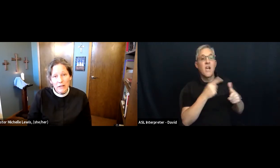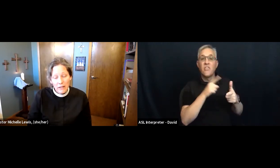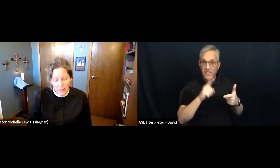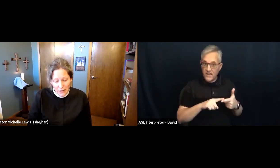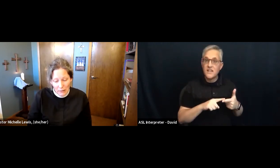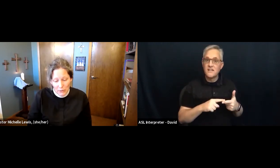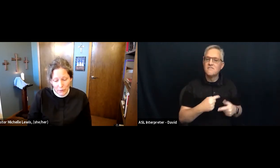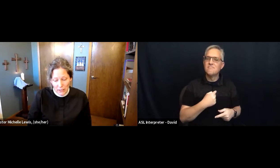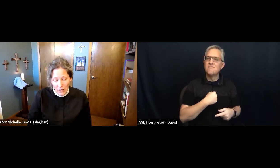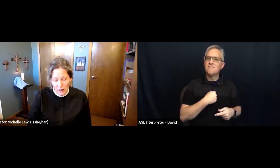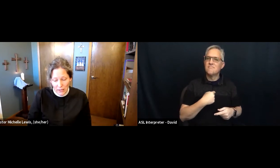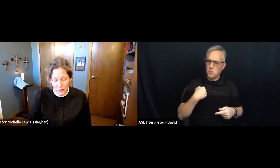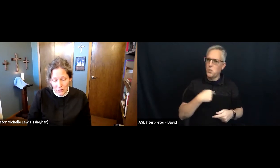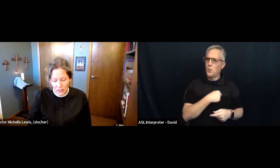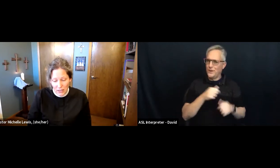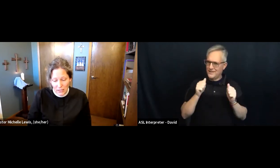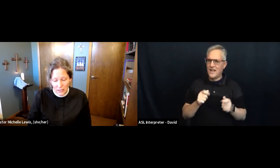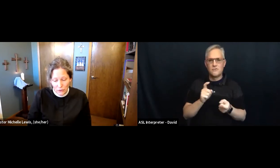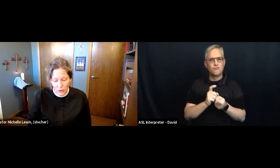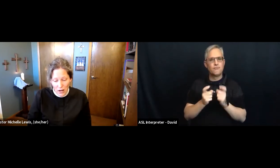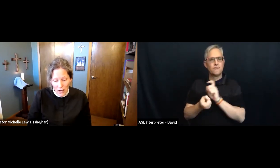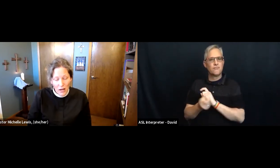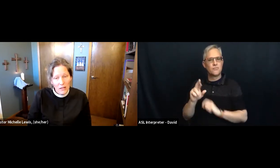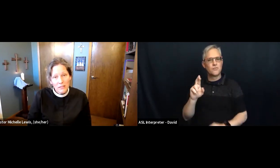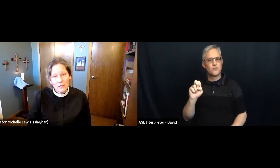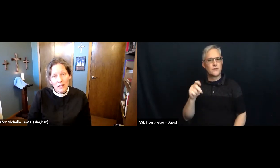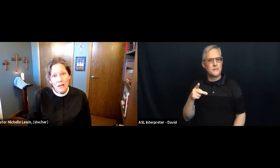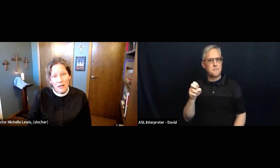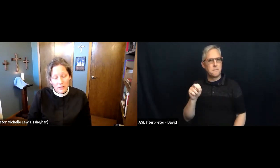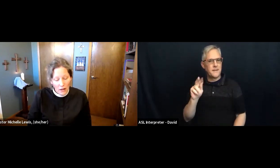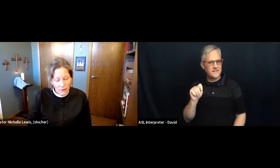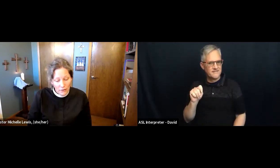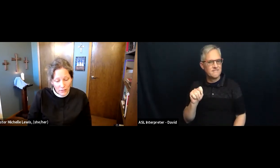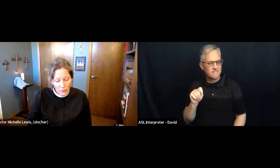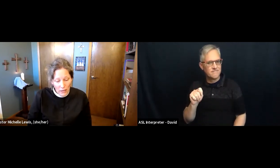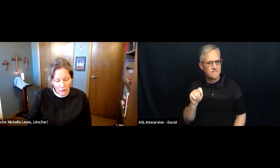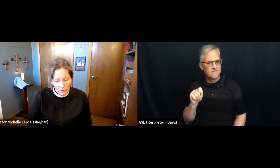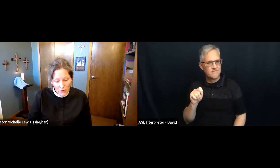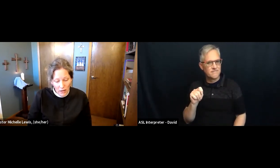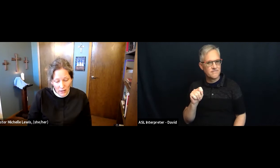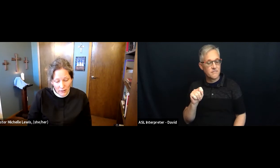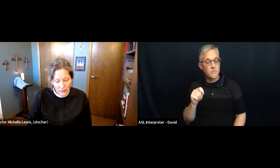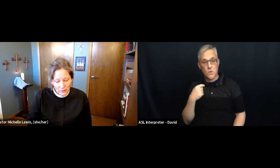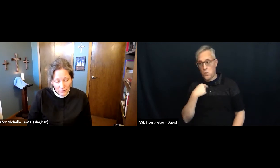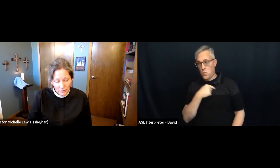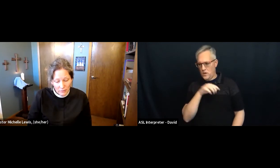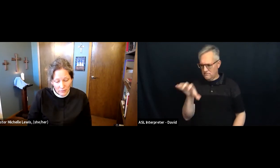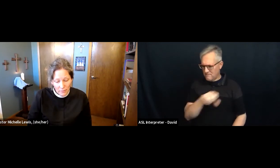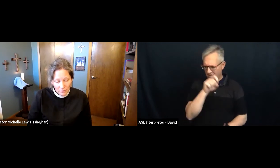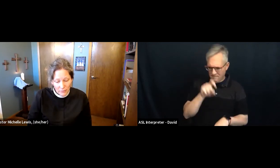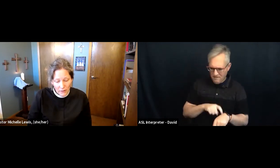When we take time to acknowledge the things that draw us and others away from God,